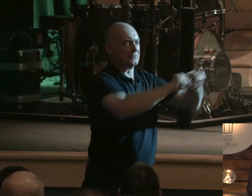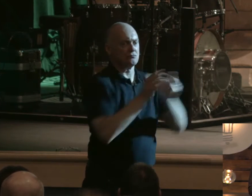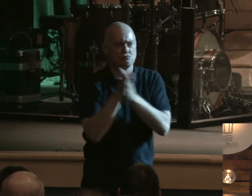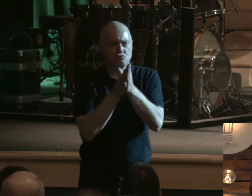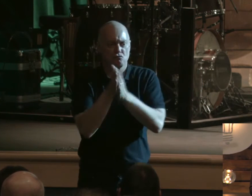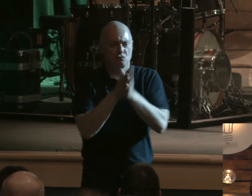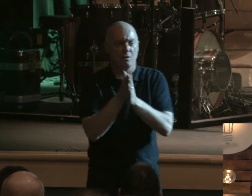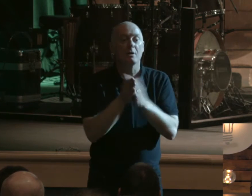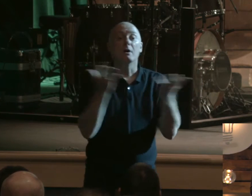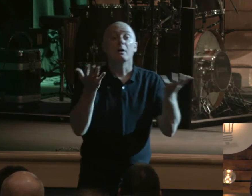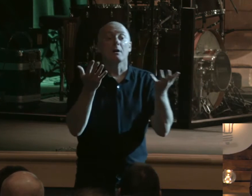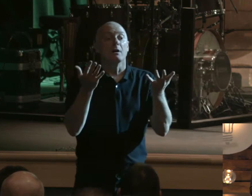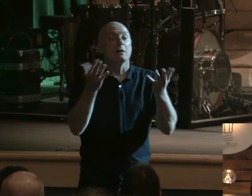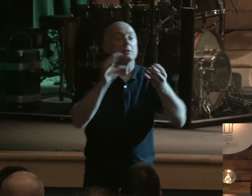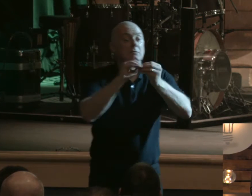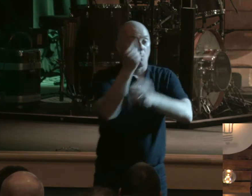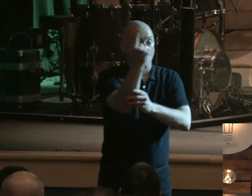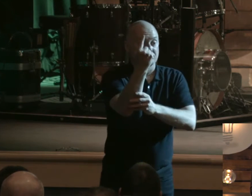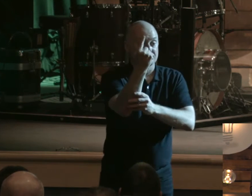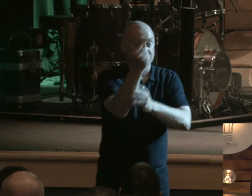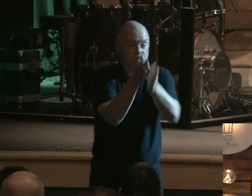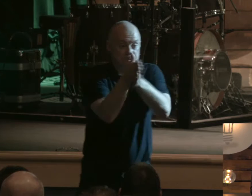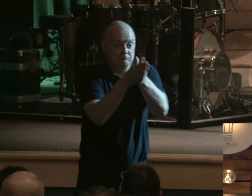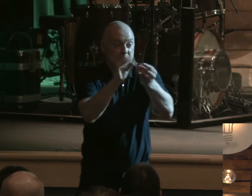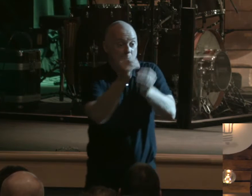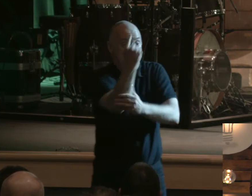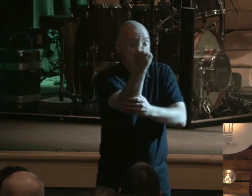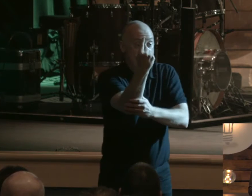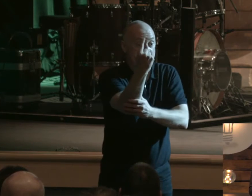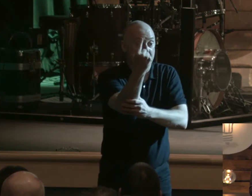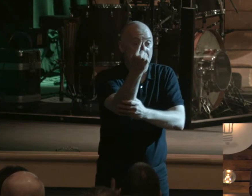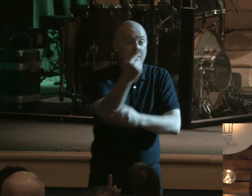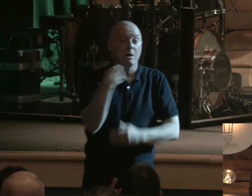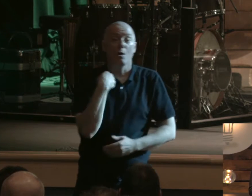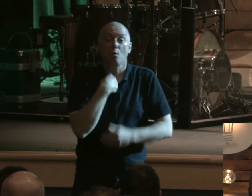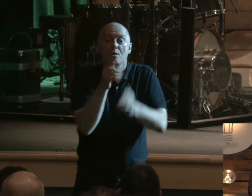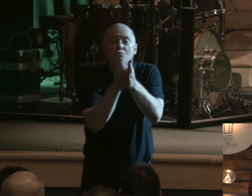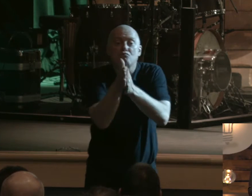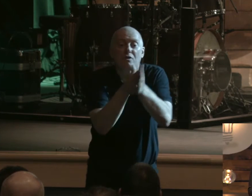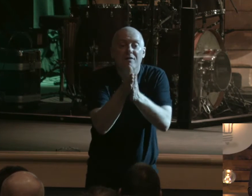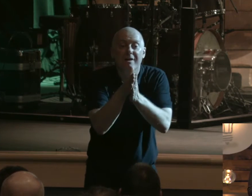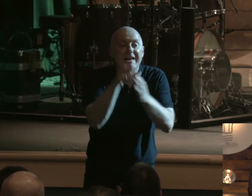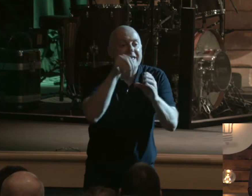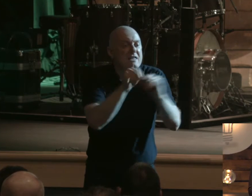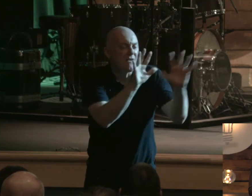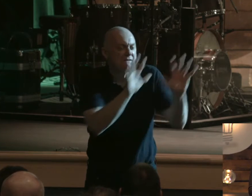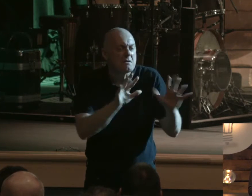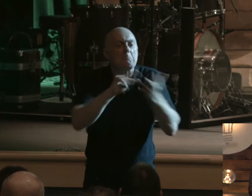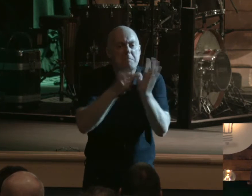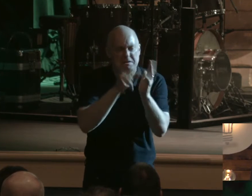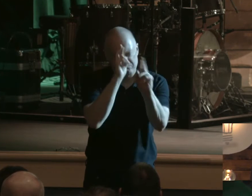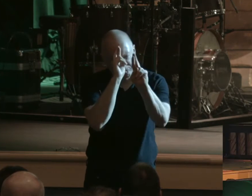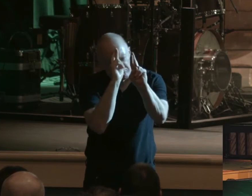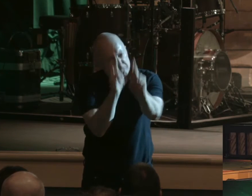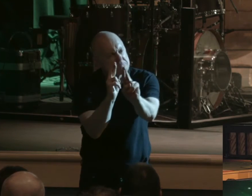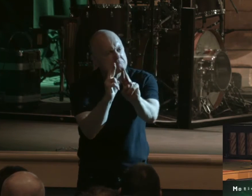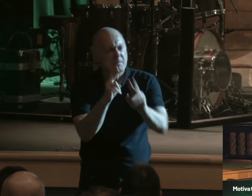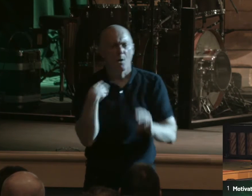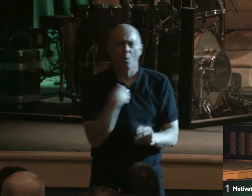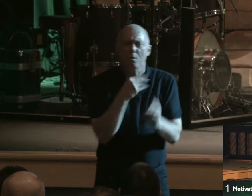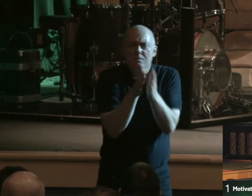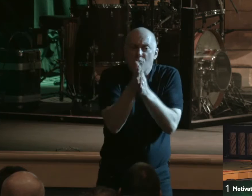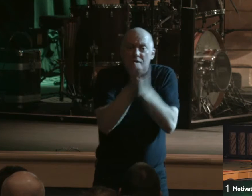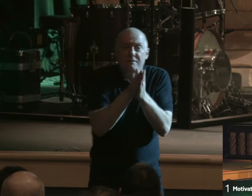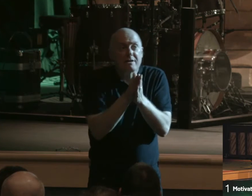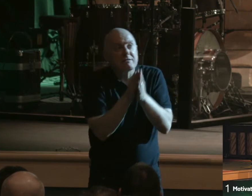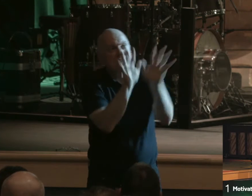they are right now. Here's motivation number one. If we are made new, then we are motivated in the fear of the Lord. We are motivated in the fear